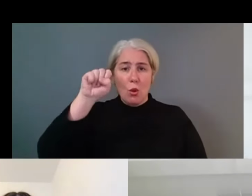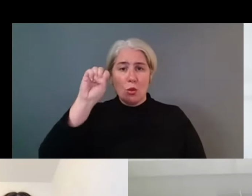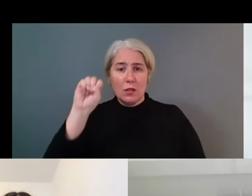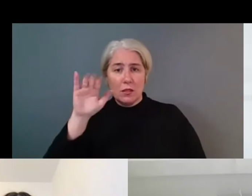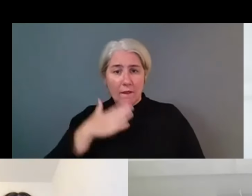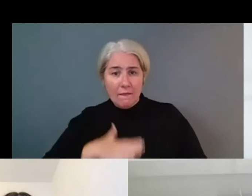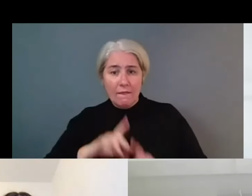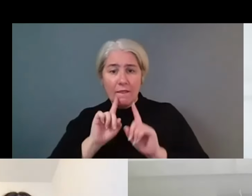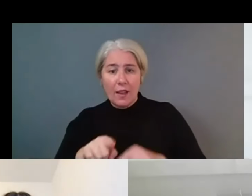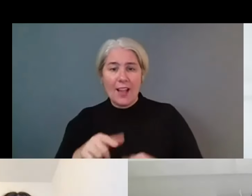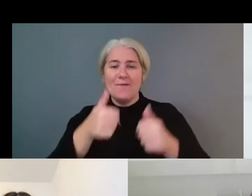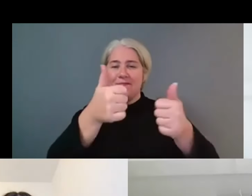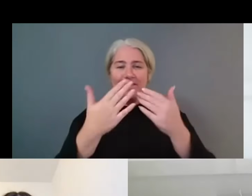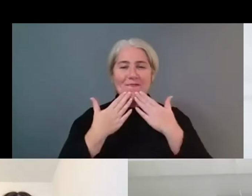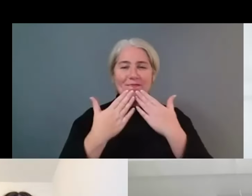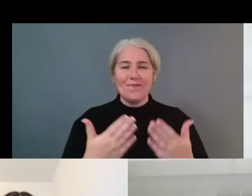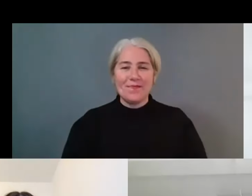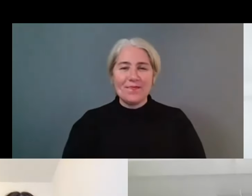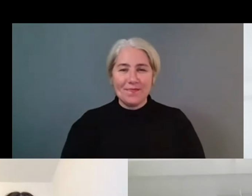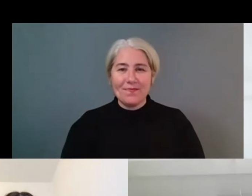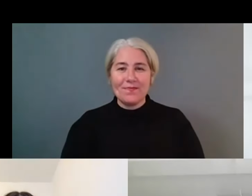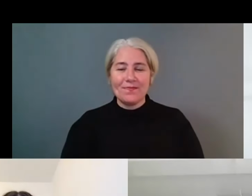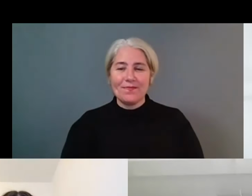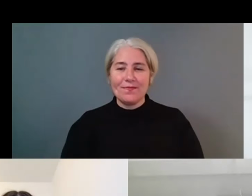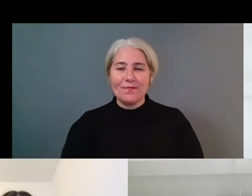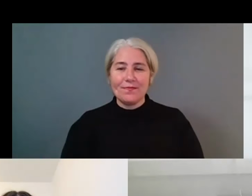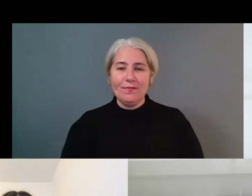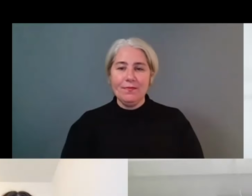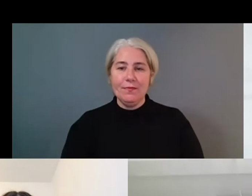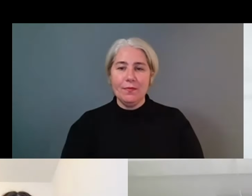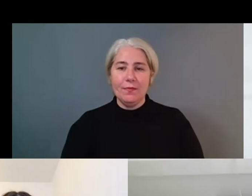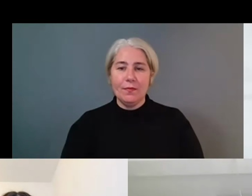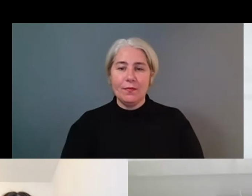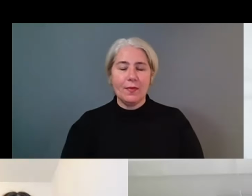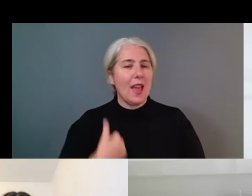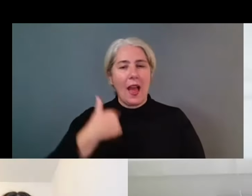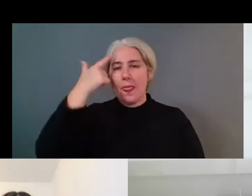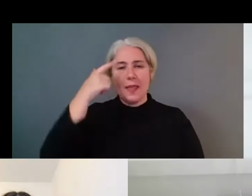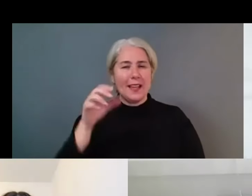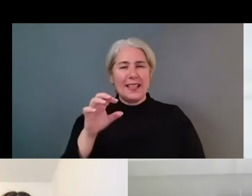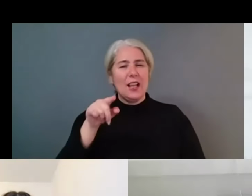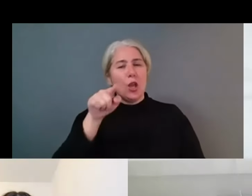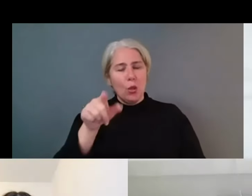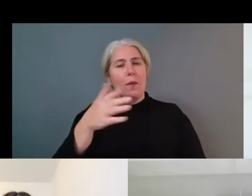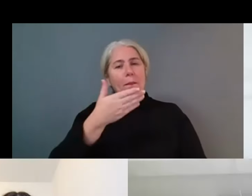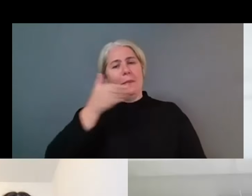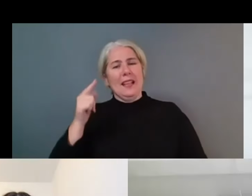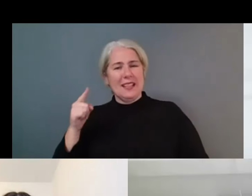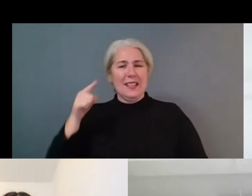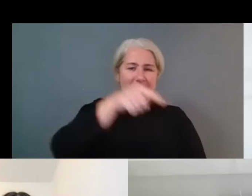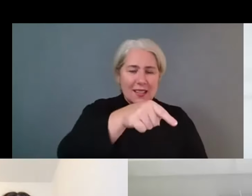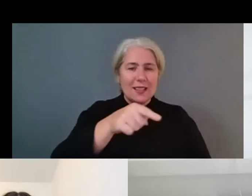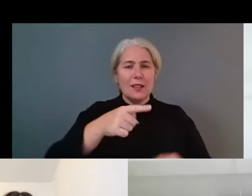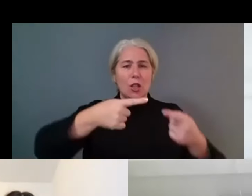Yeah, thank you. I think it is very useful to go to the website of the CRPD committee, because I know that there